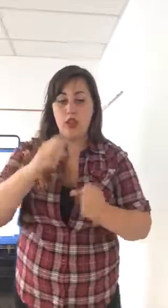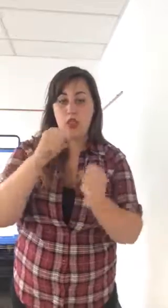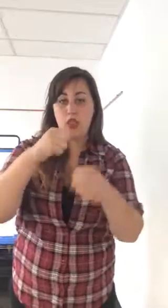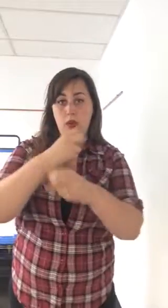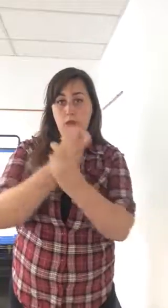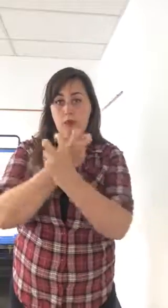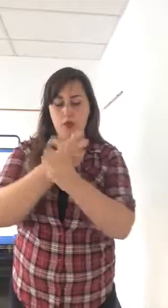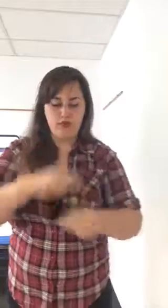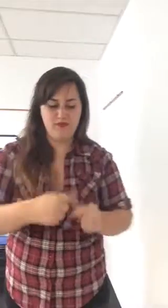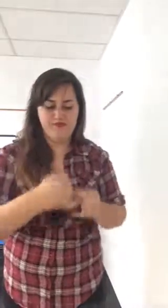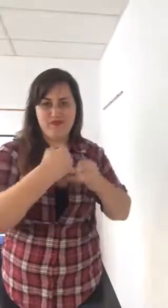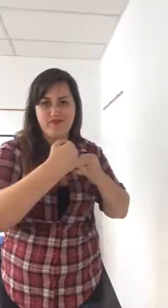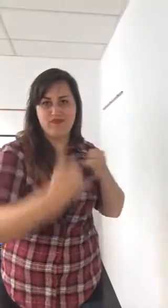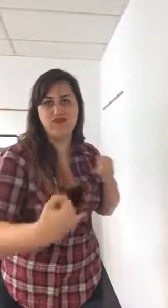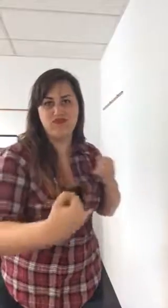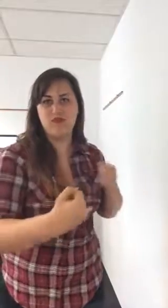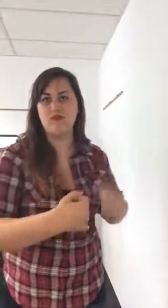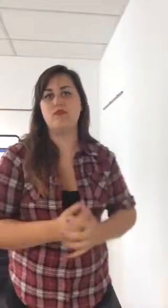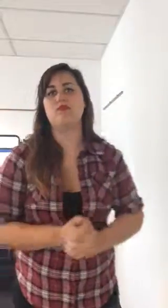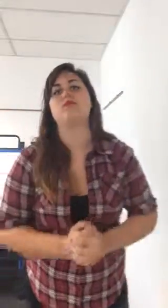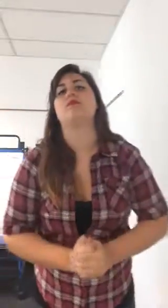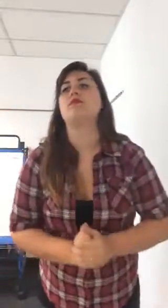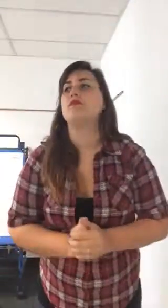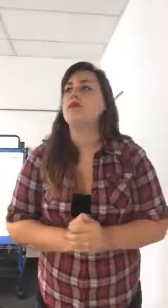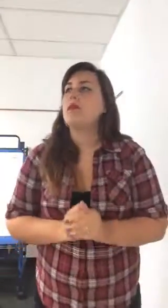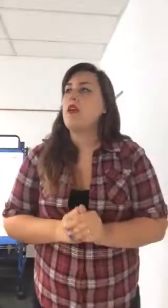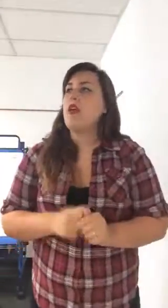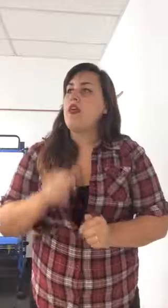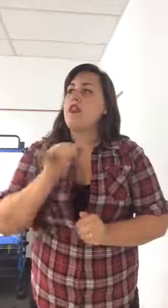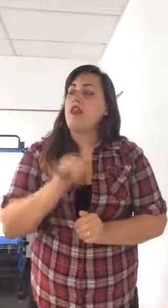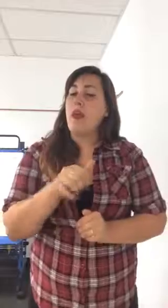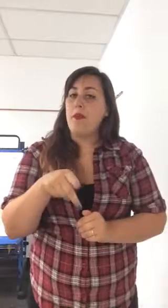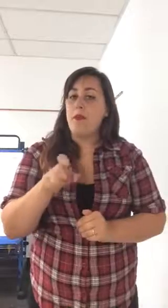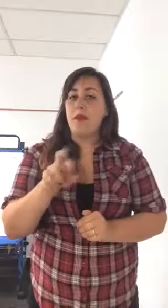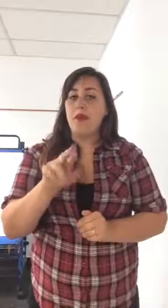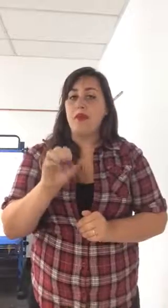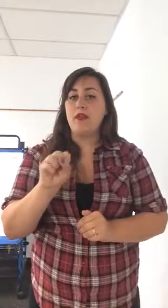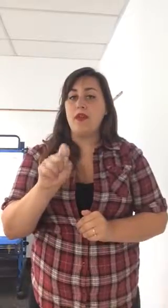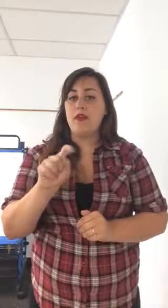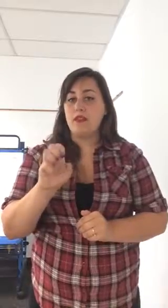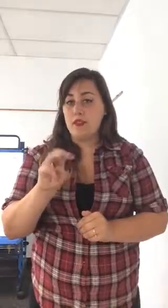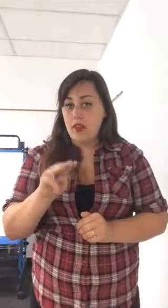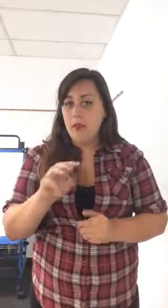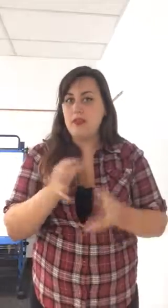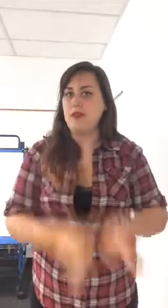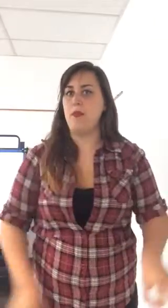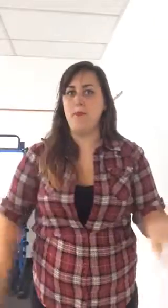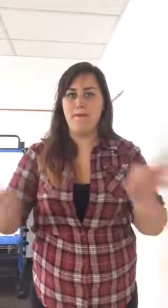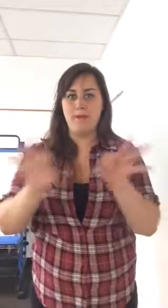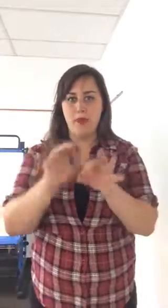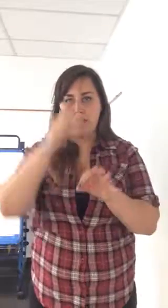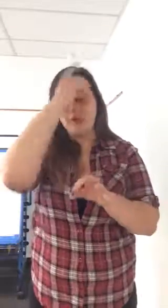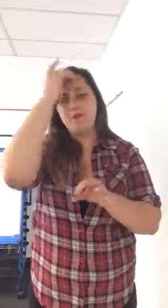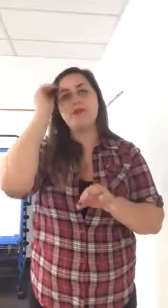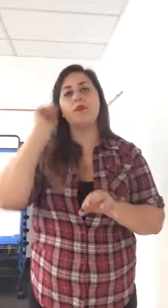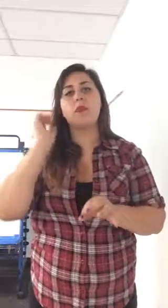crack. Now, that periosteum is going to be really important because the periosteum is a protective sleeve